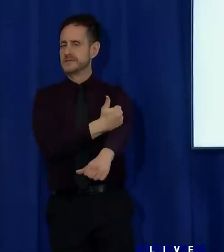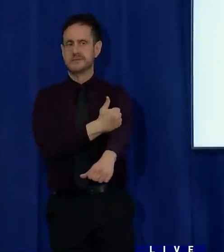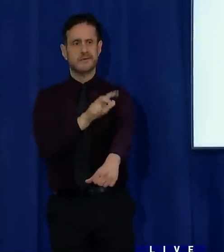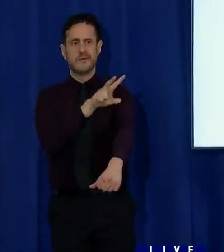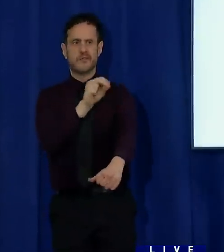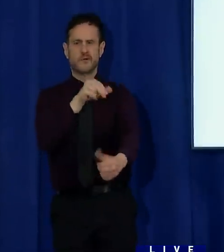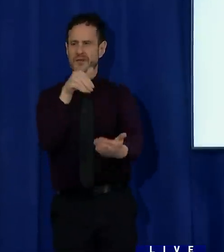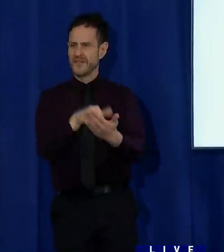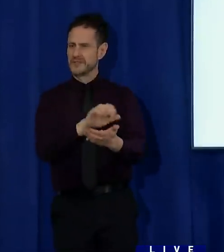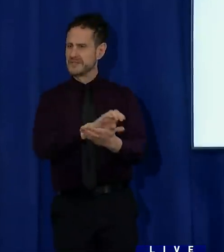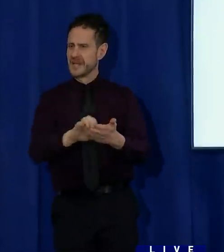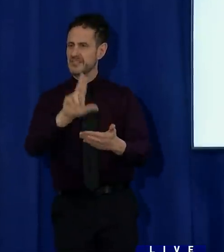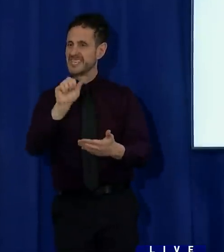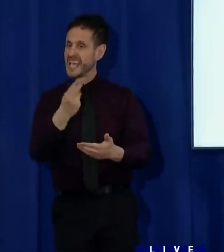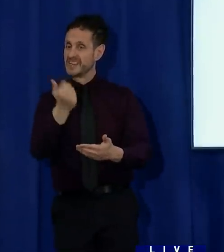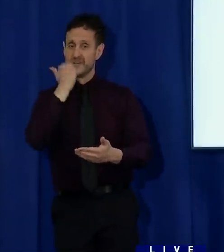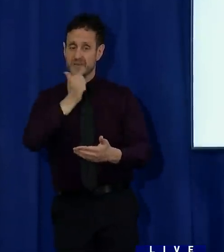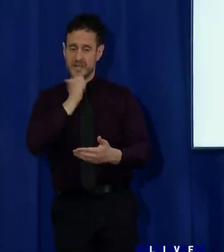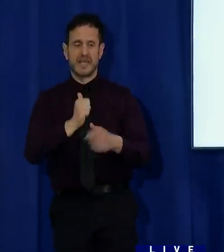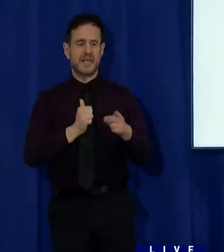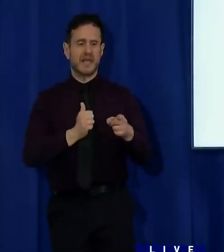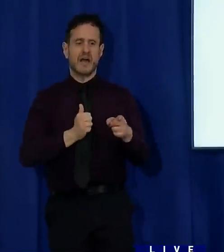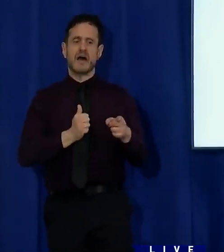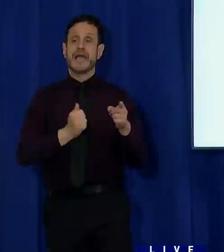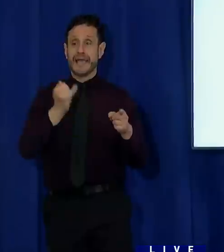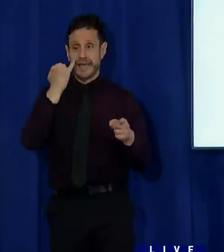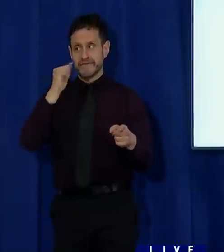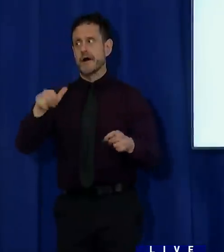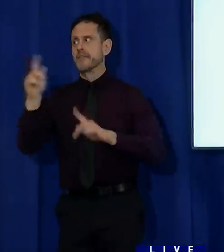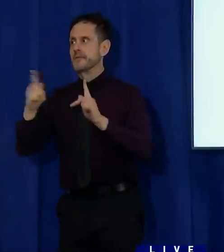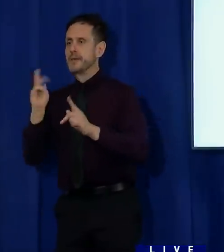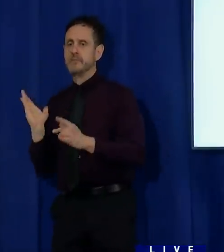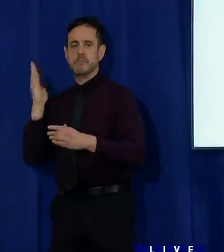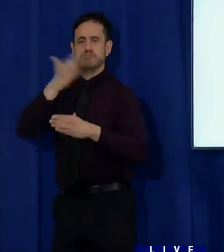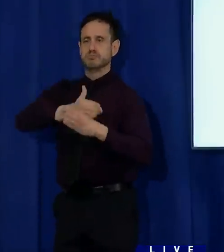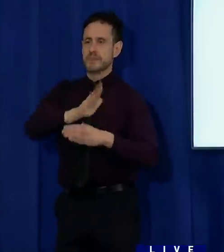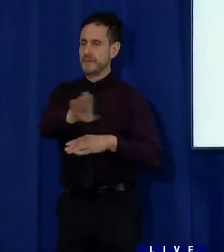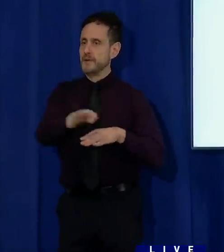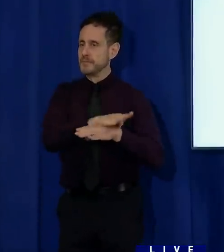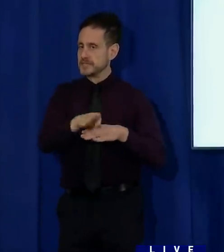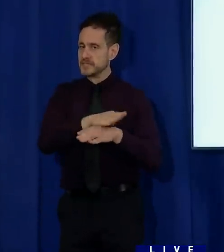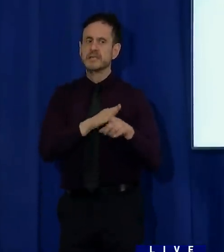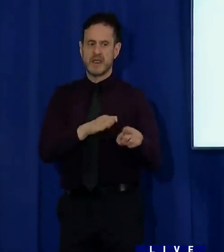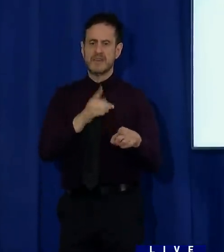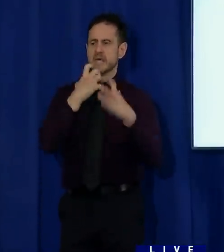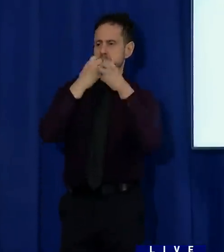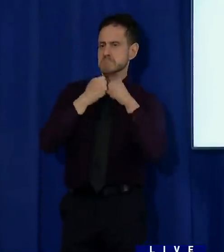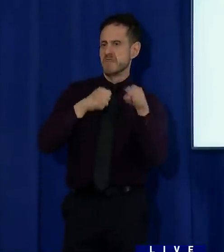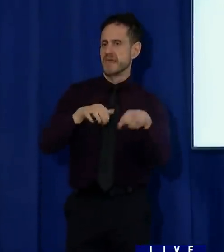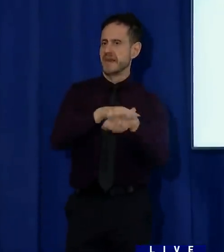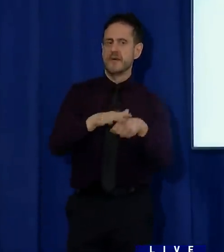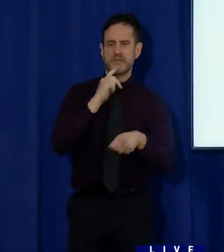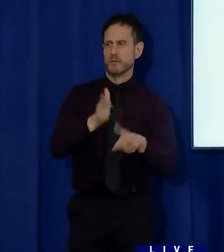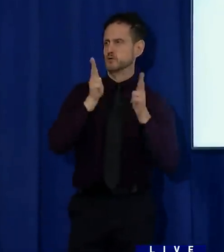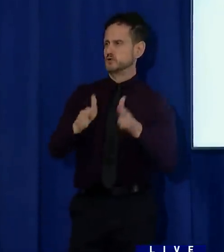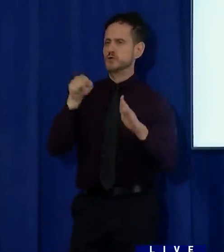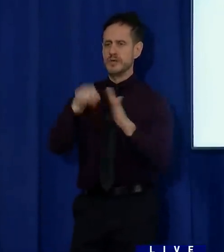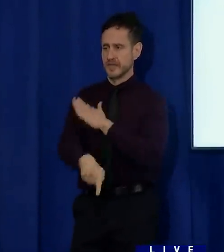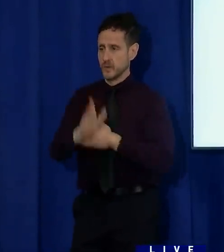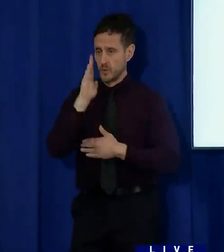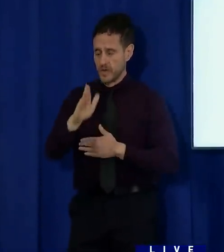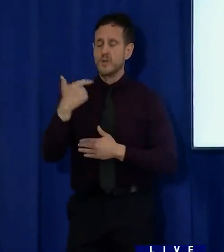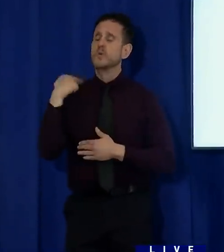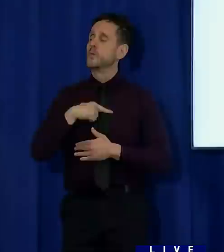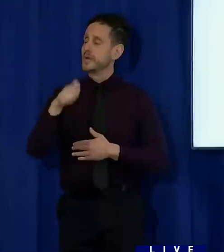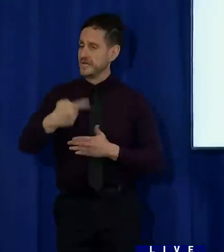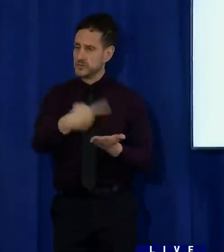in cash a day, and they will shoot and kill anybody to keep that territory. We need to have this discussion,